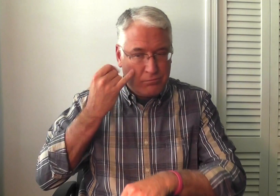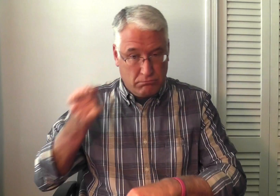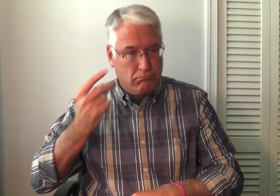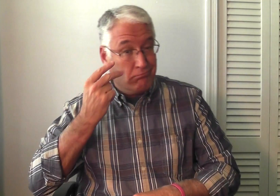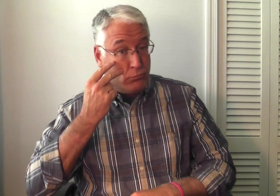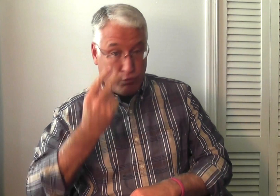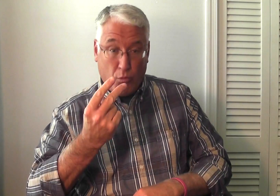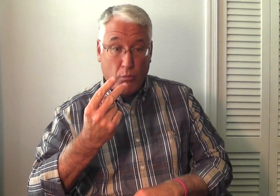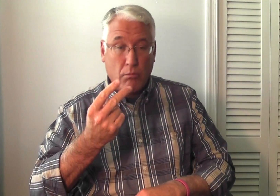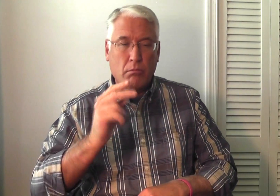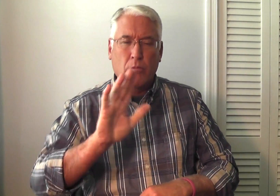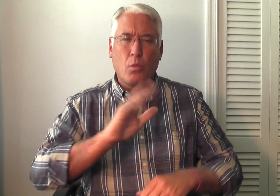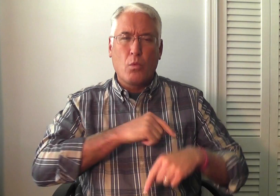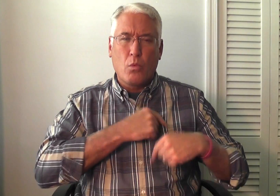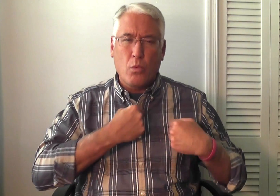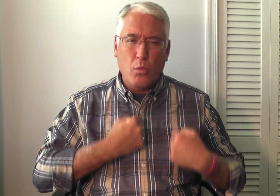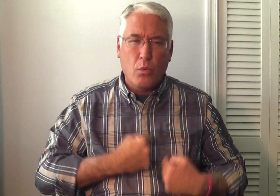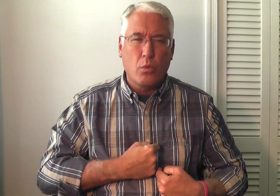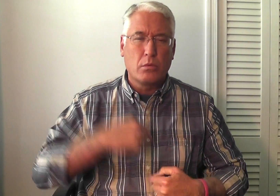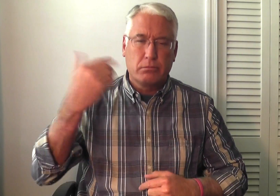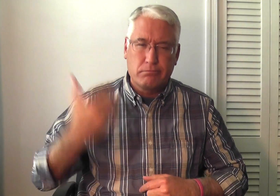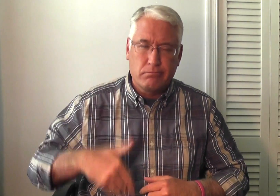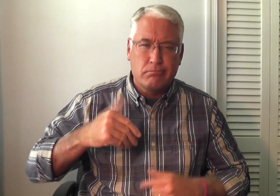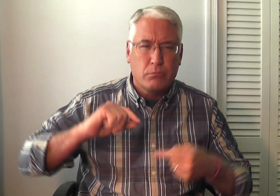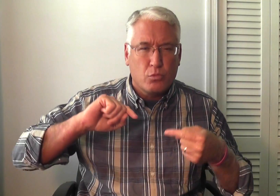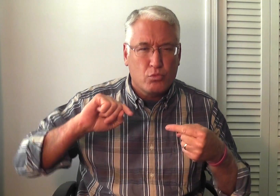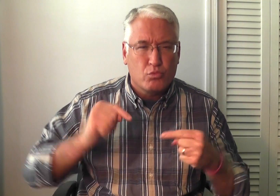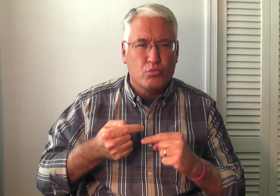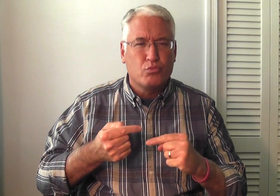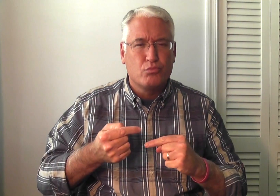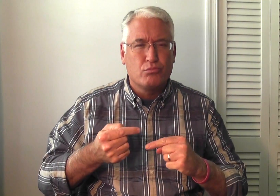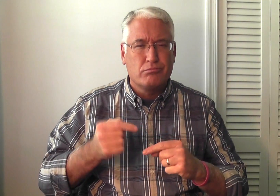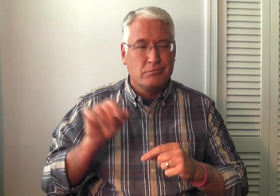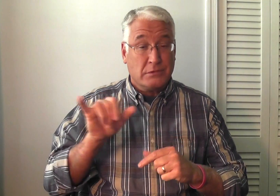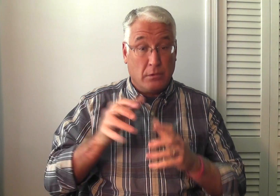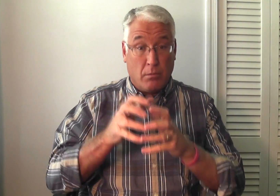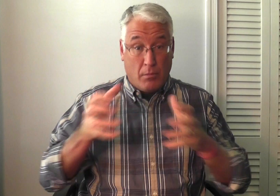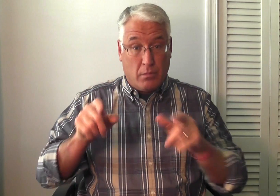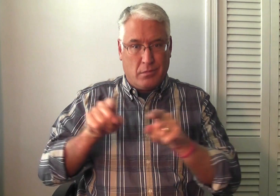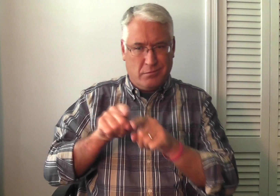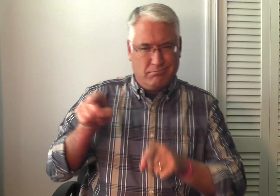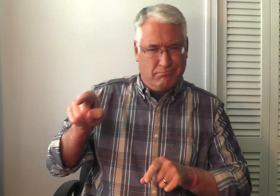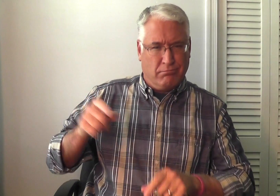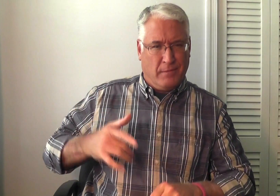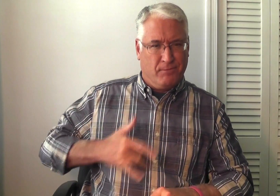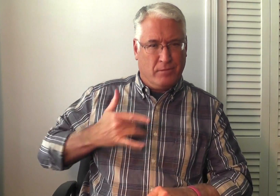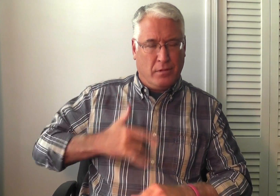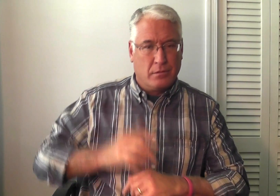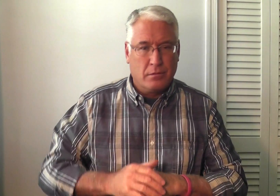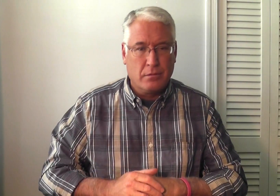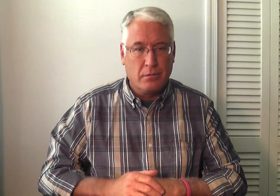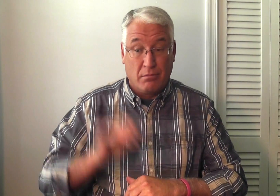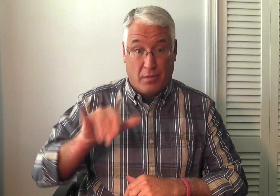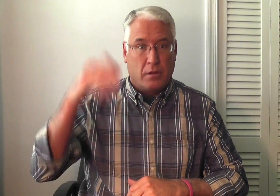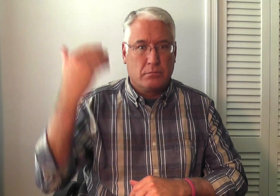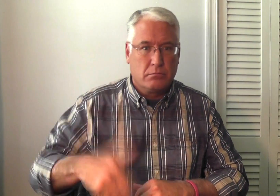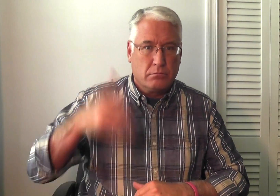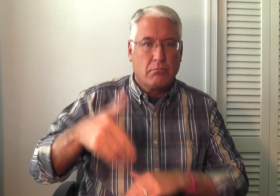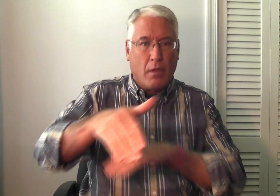through a really hard time and you see that, your heart hurts the same amount as theirs